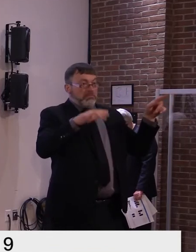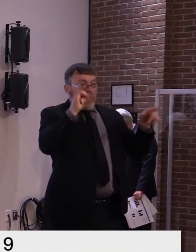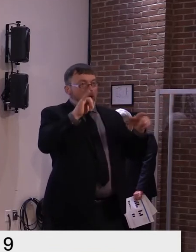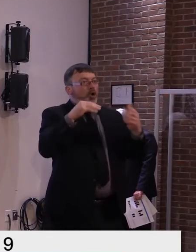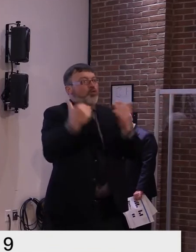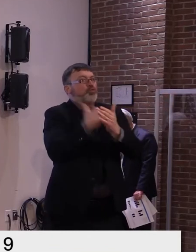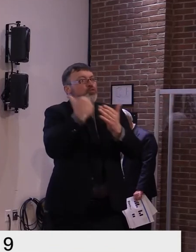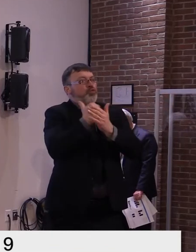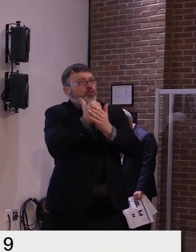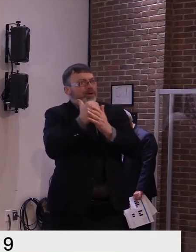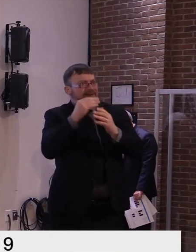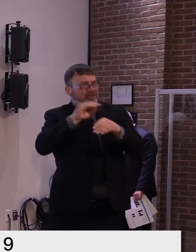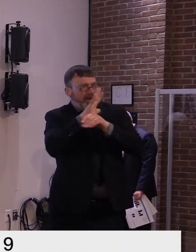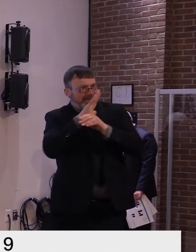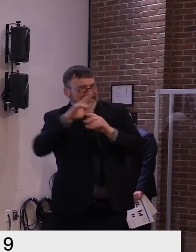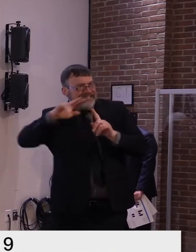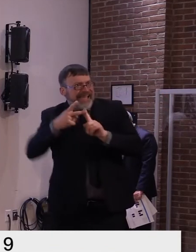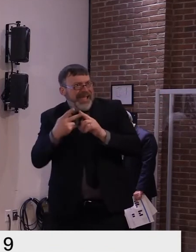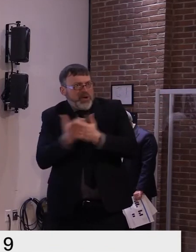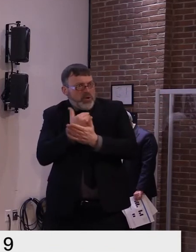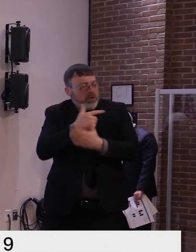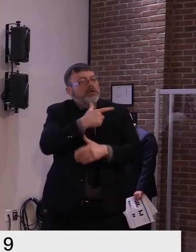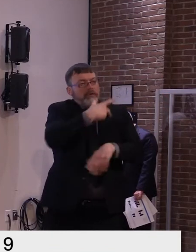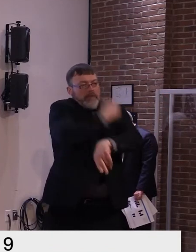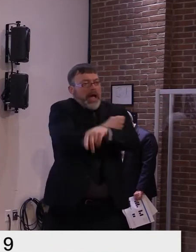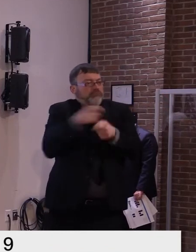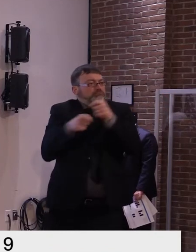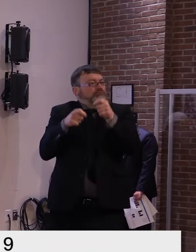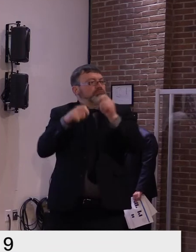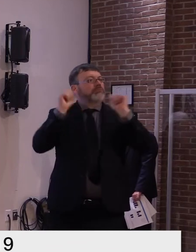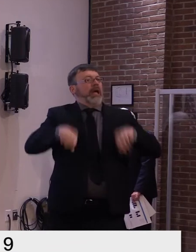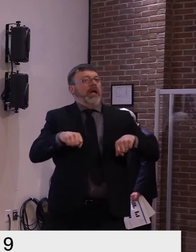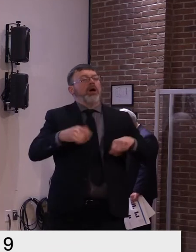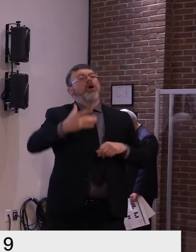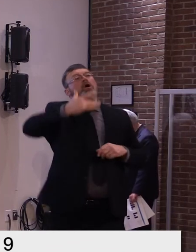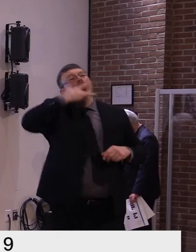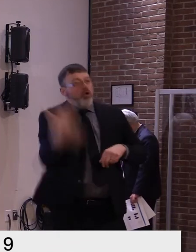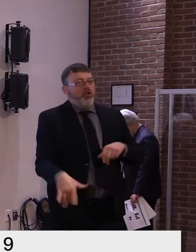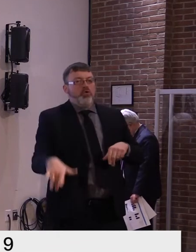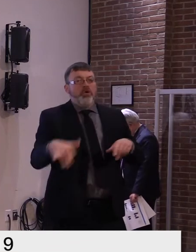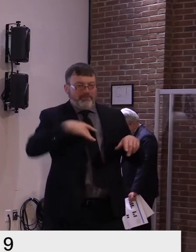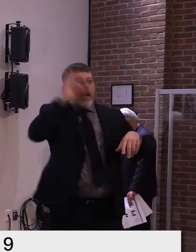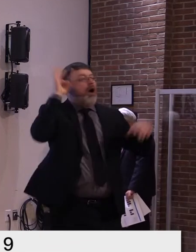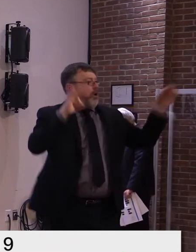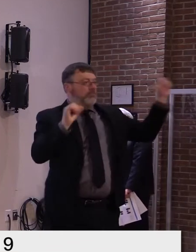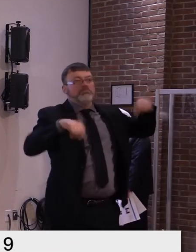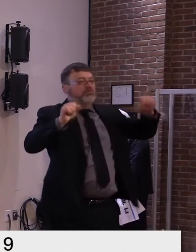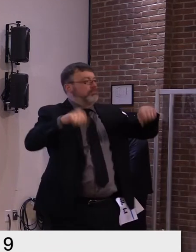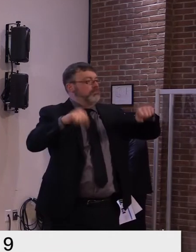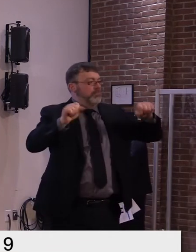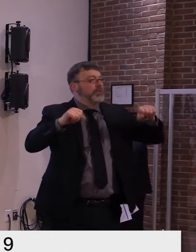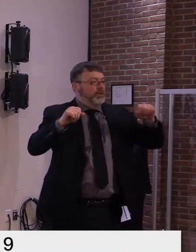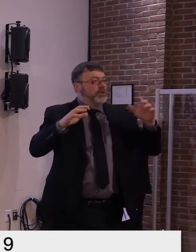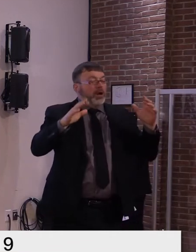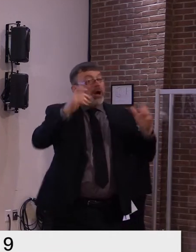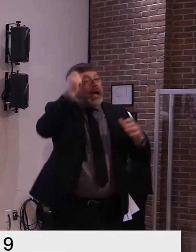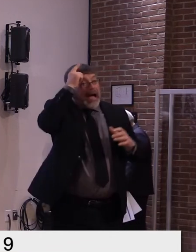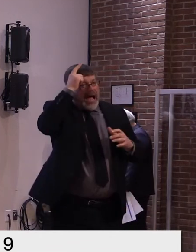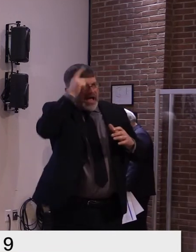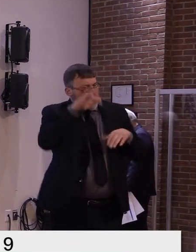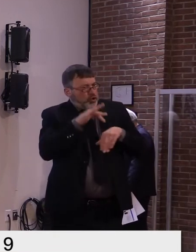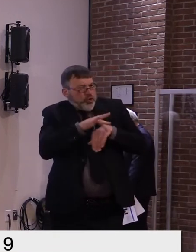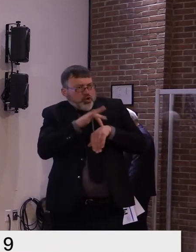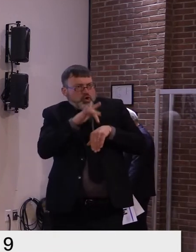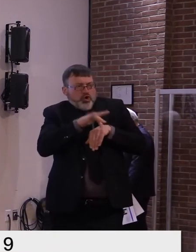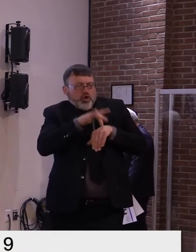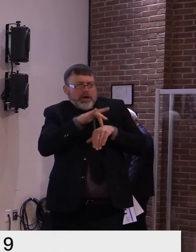it's encouraging, but we need to have it confirmed and have more peer review of that. In another bit